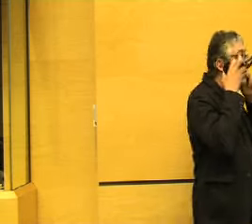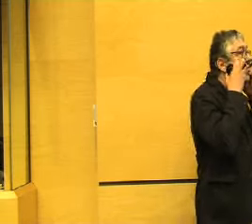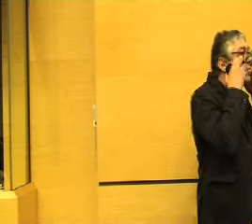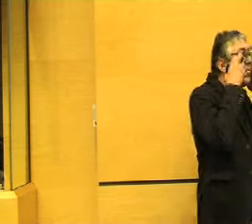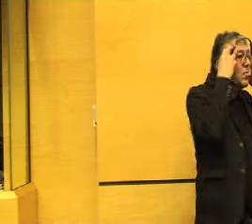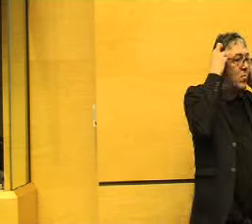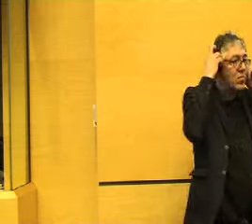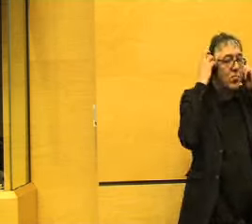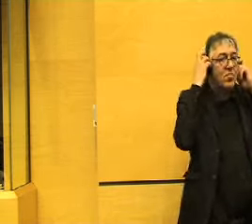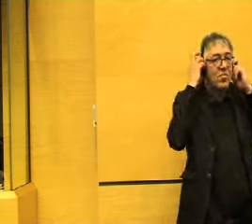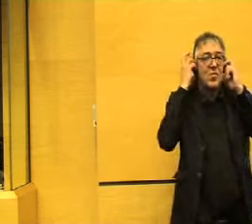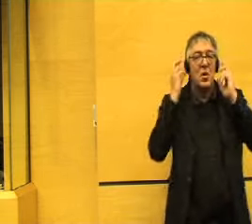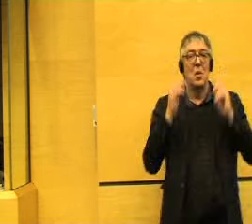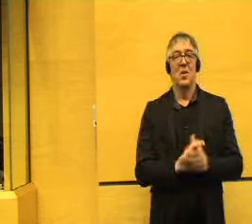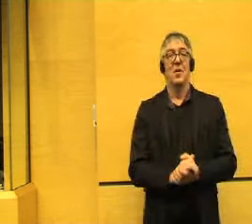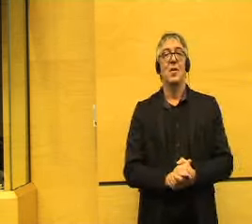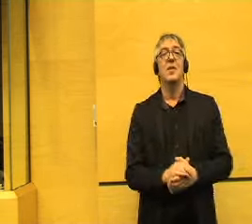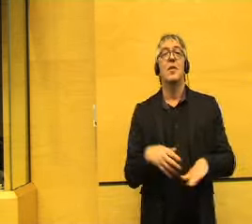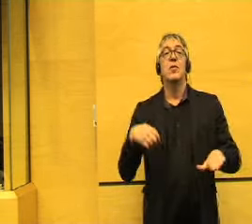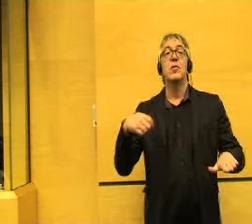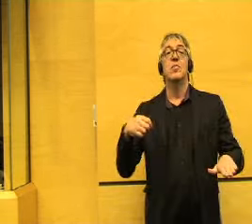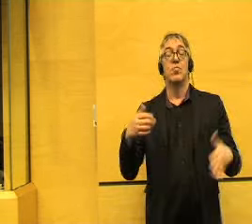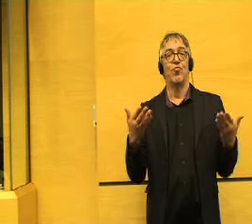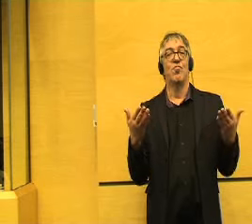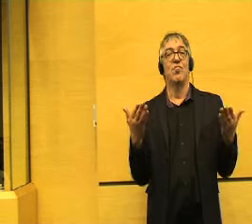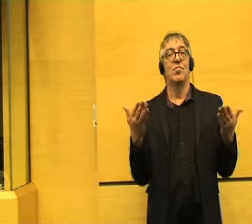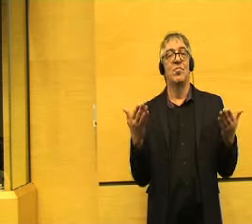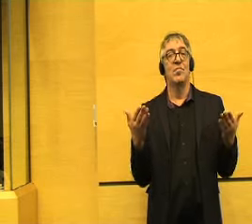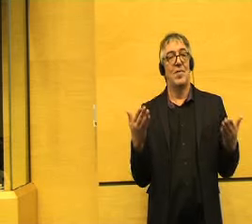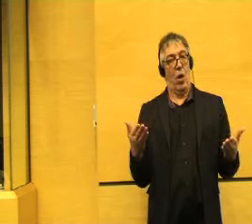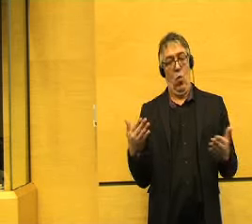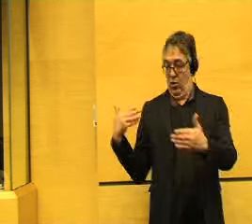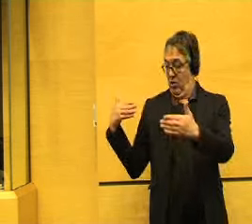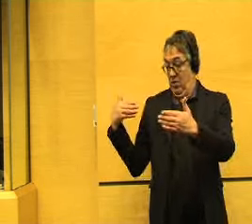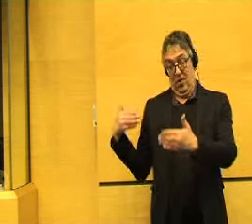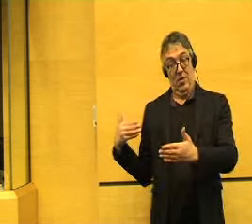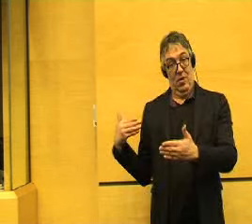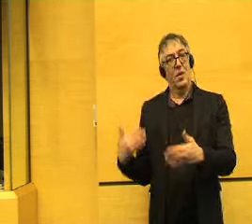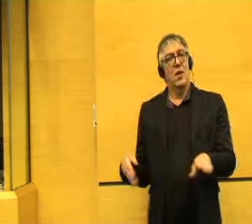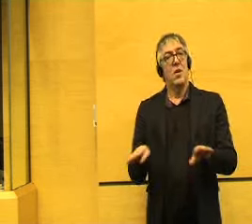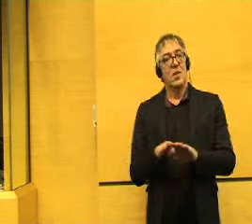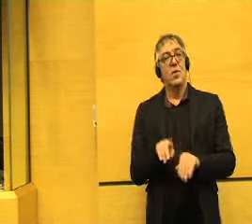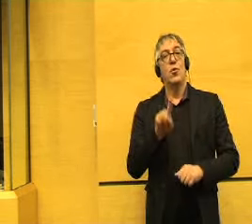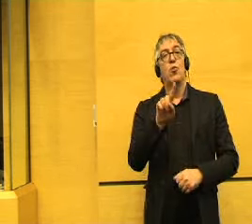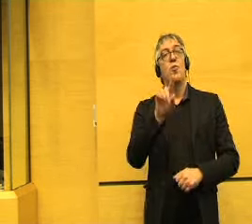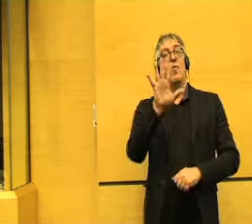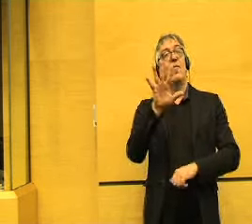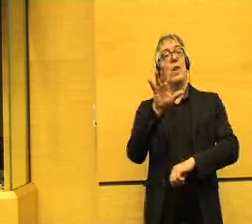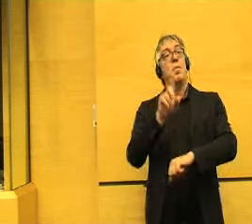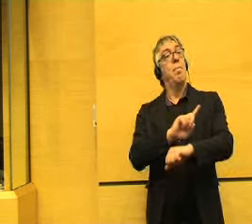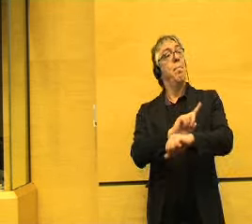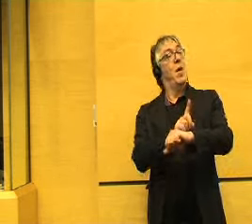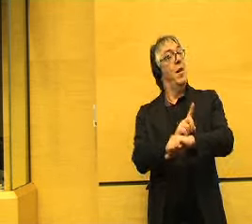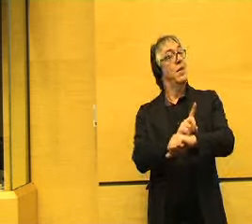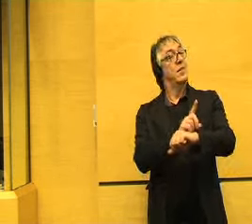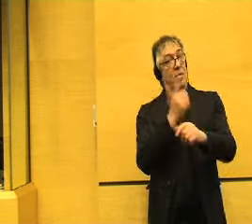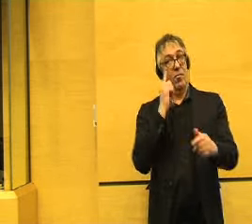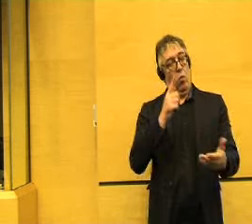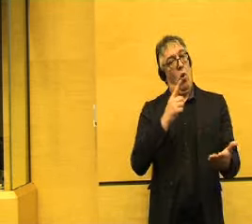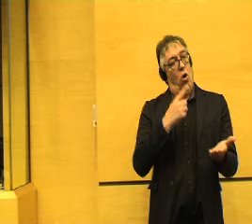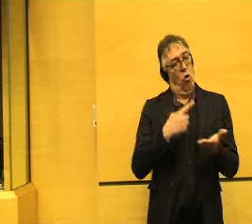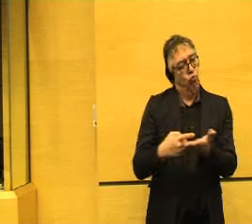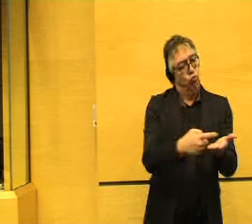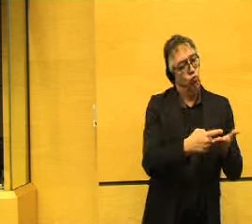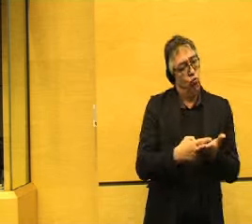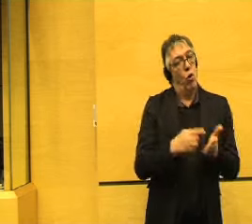Damos por concluido. We conclude this segment. There will be 15 minutes to organize your replies, and we will